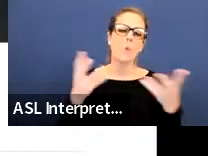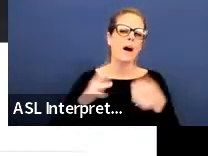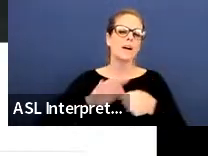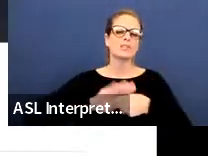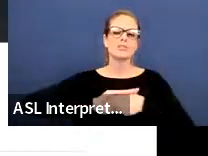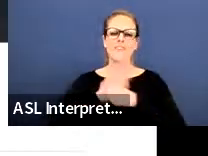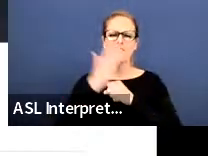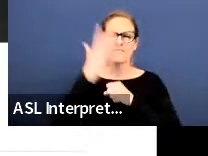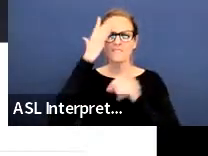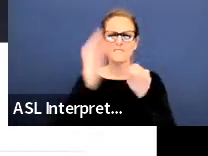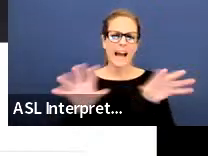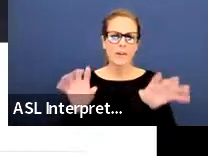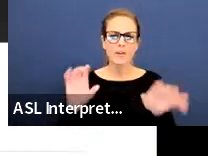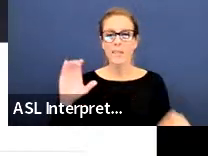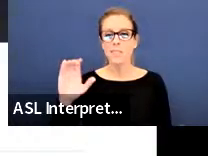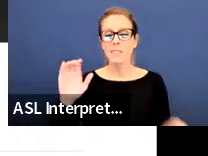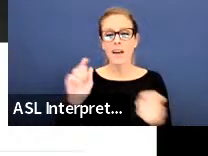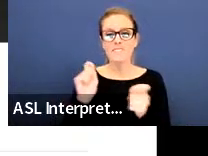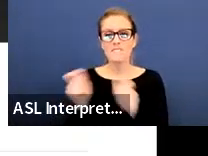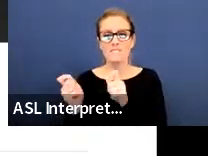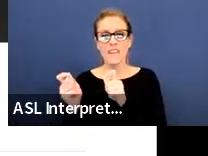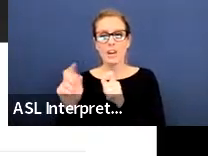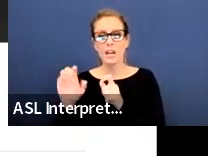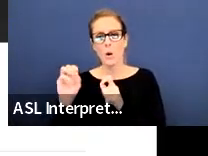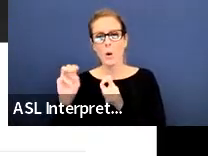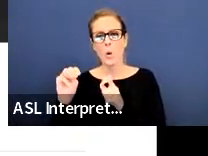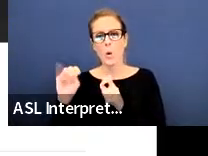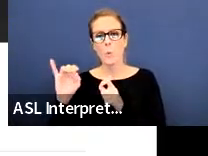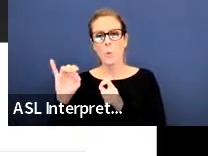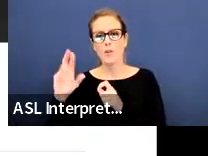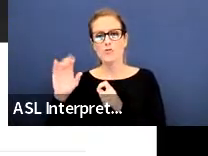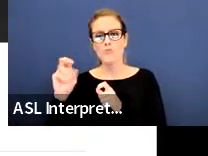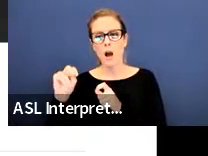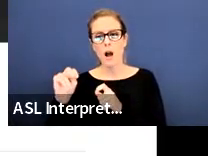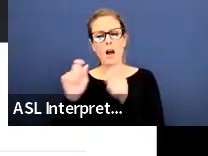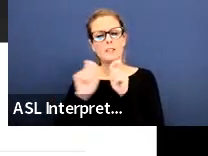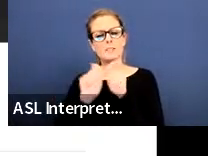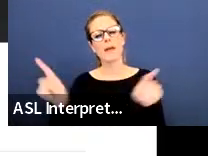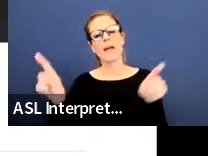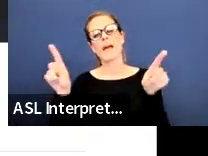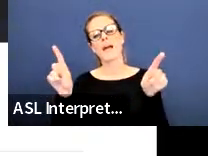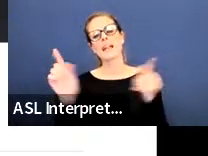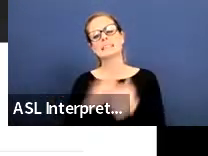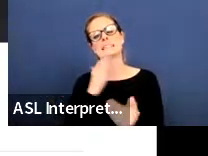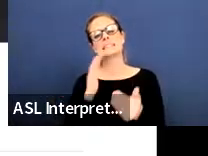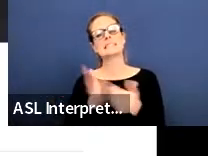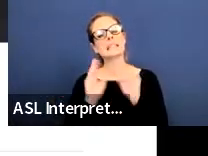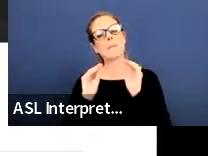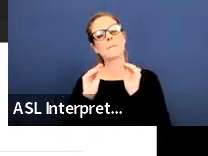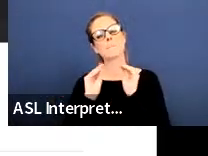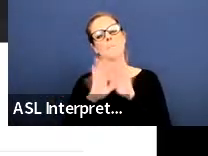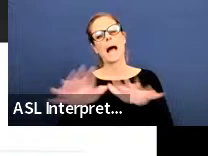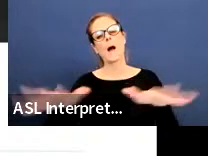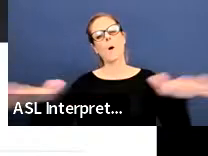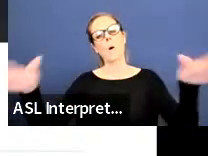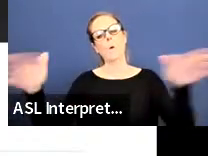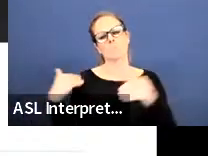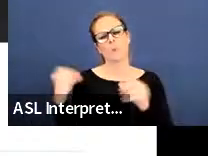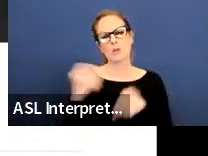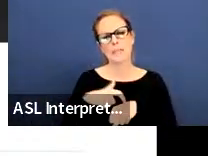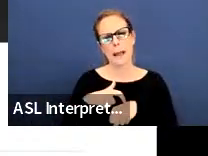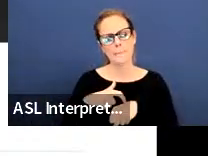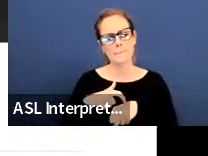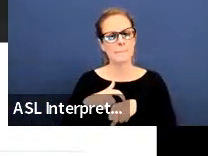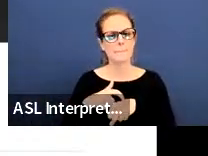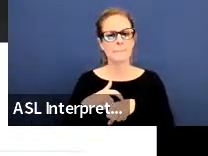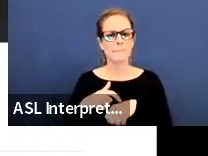The variant spread so easily this winter that it sort of made, I think it's forced a reckoning with those